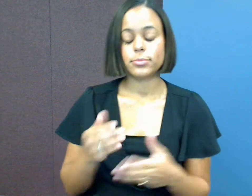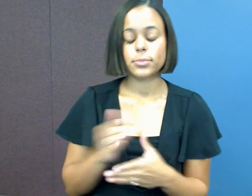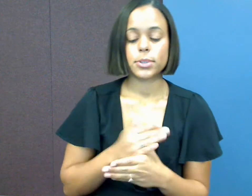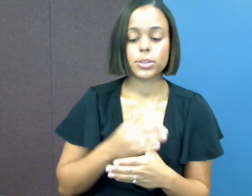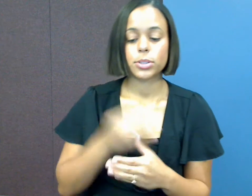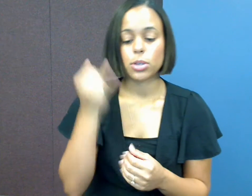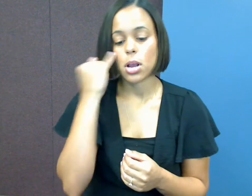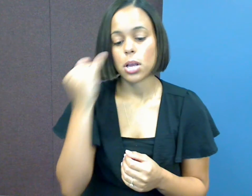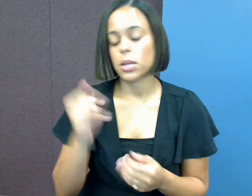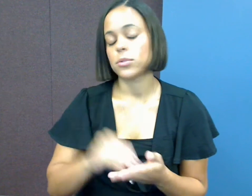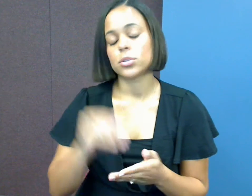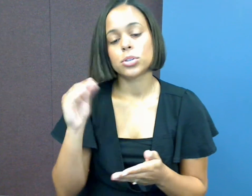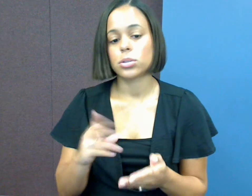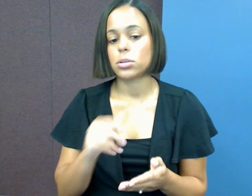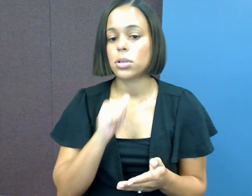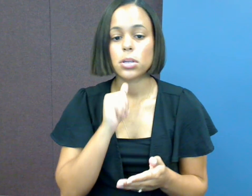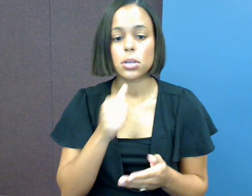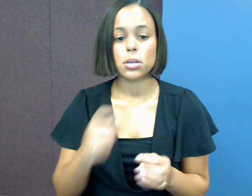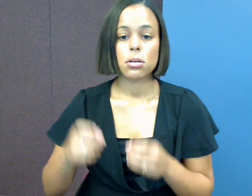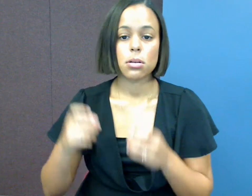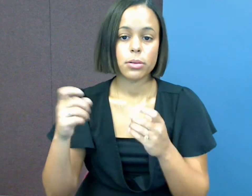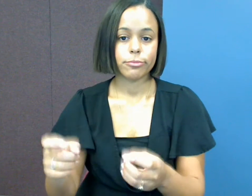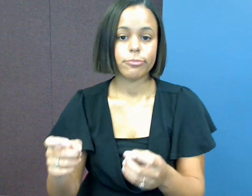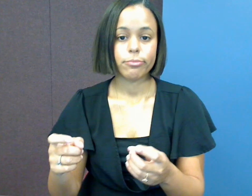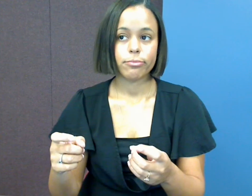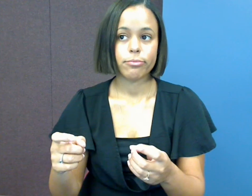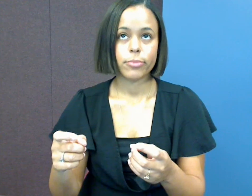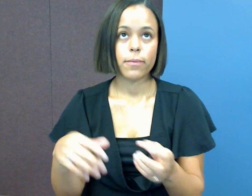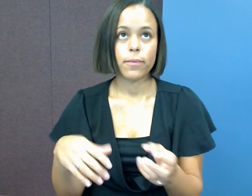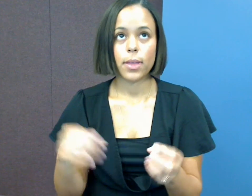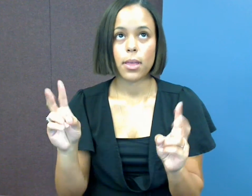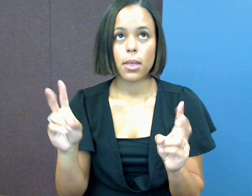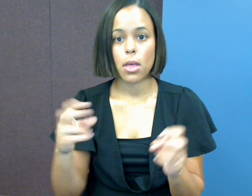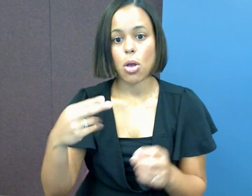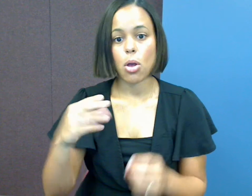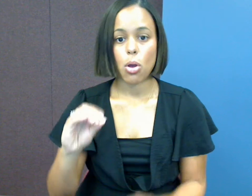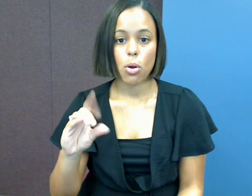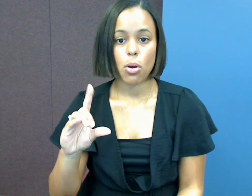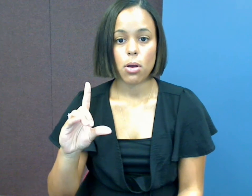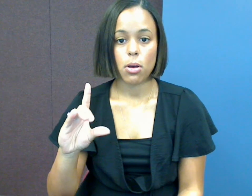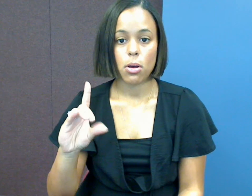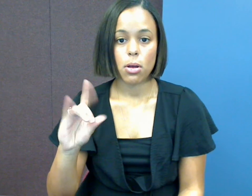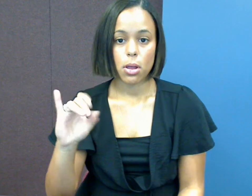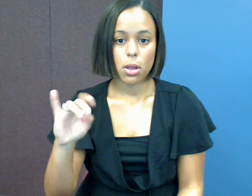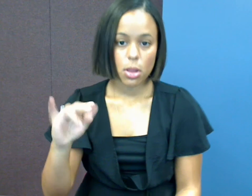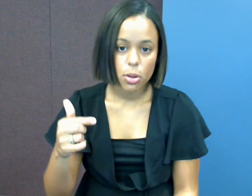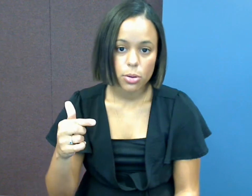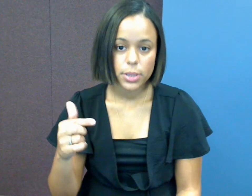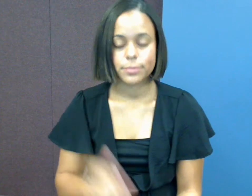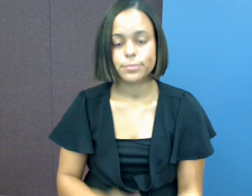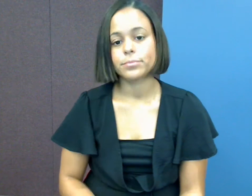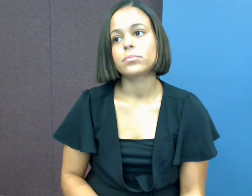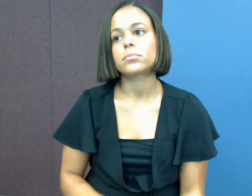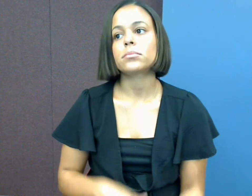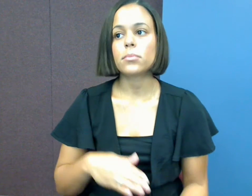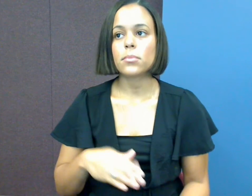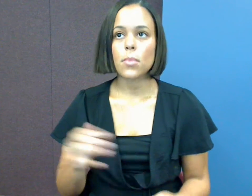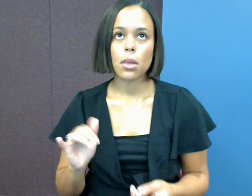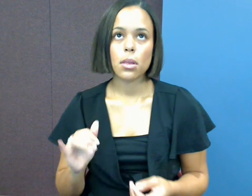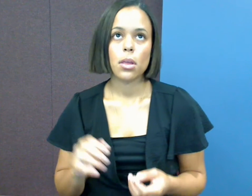and records office. For the Alamo colleges, what we consider directory information is the student's name, the student's major,